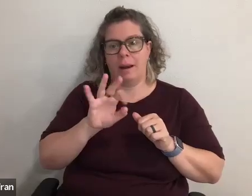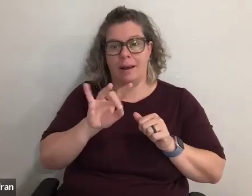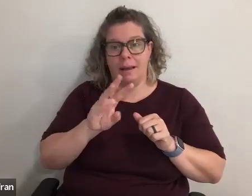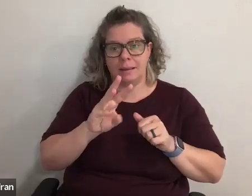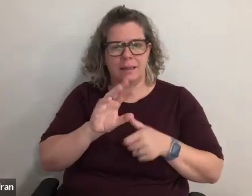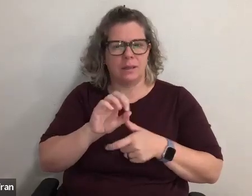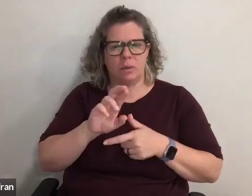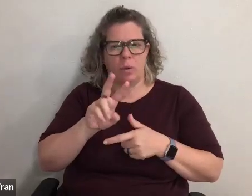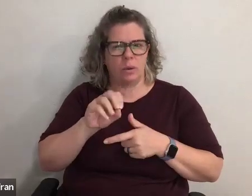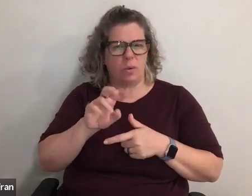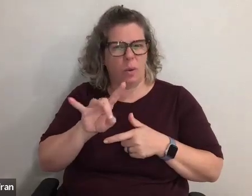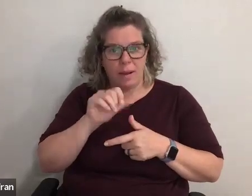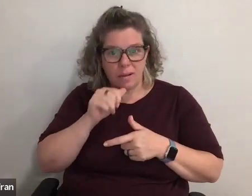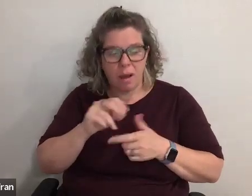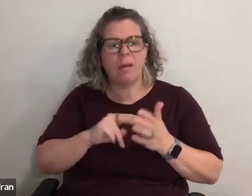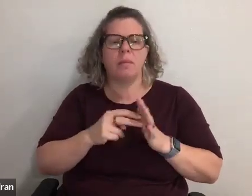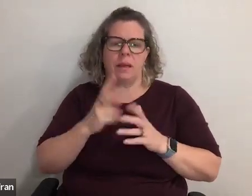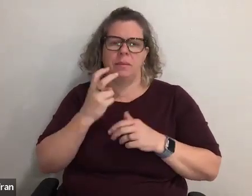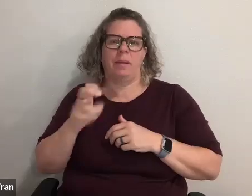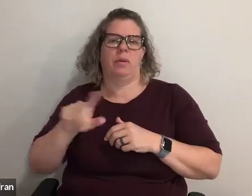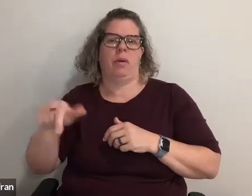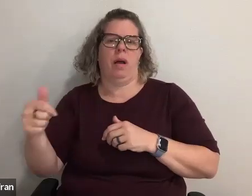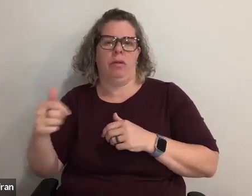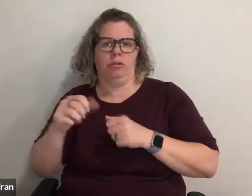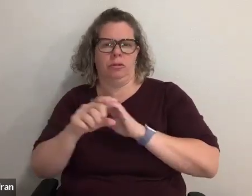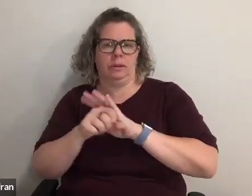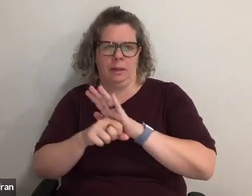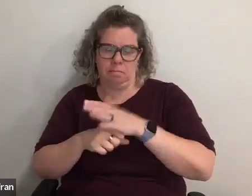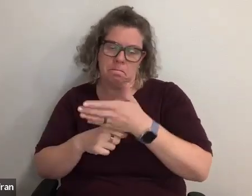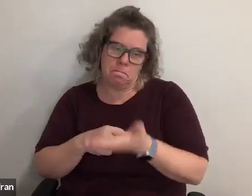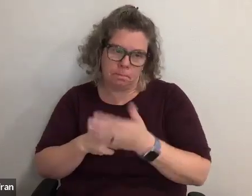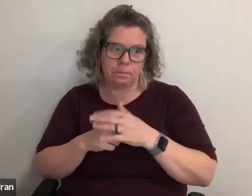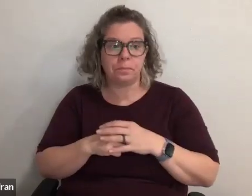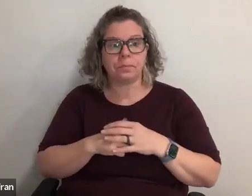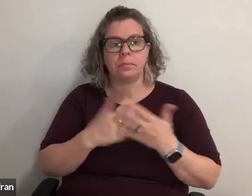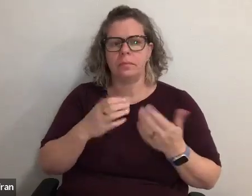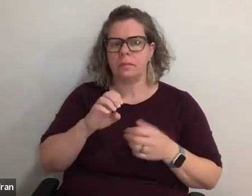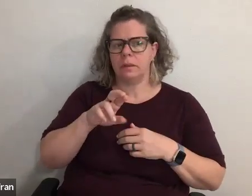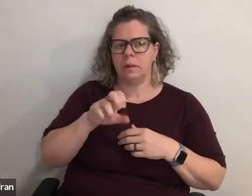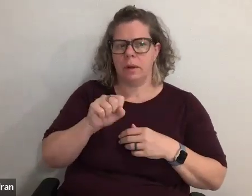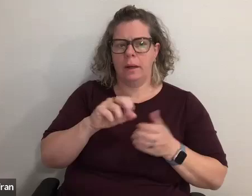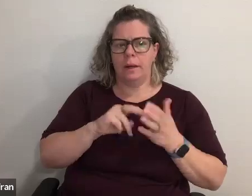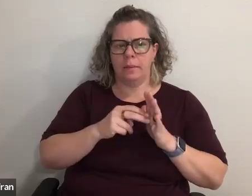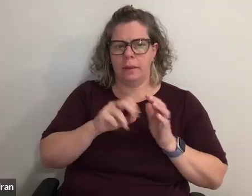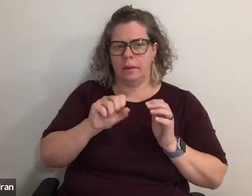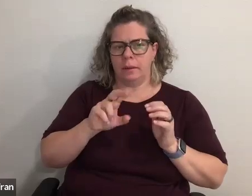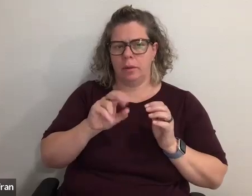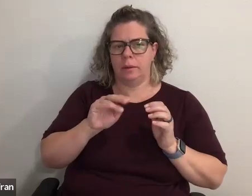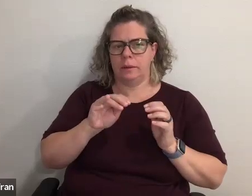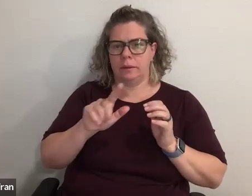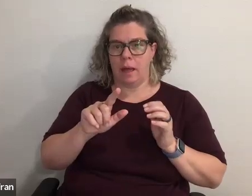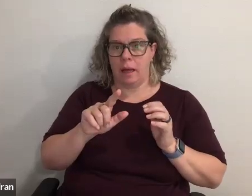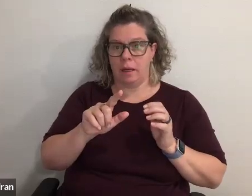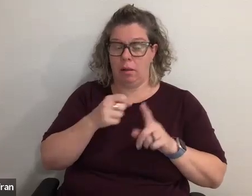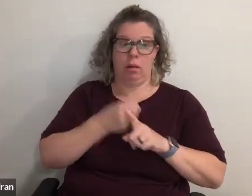So what is a crisis? Some people think that they have to be suicidal or be having a suicidal episode to call us, and